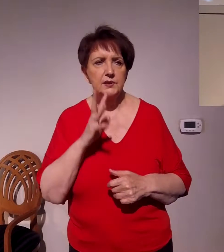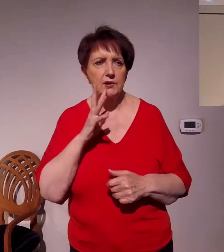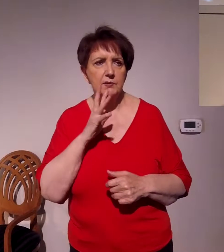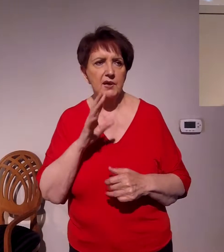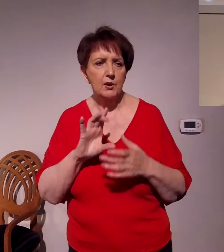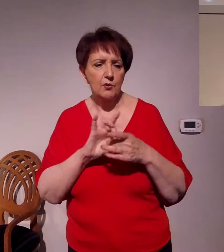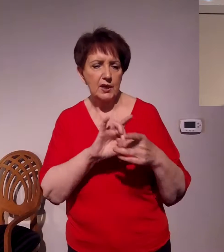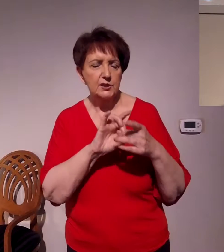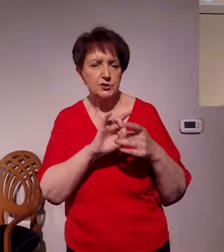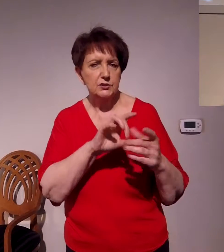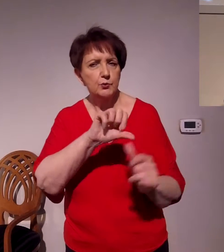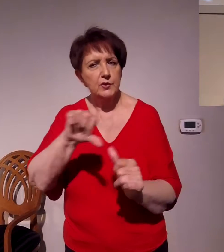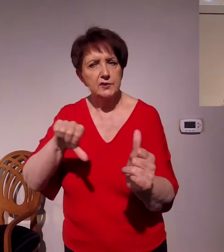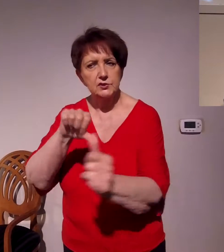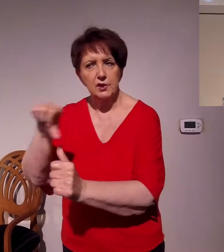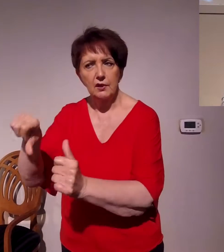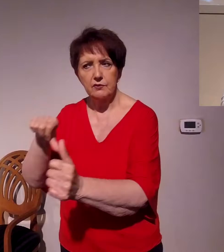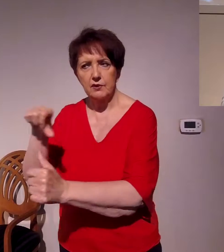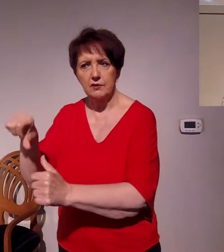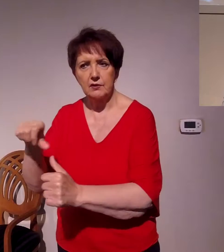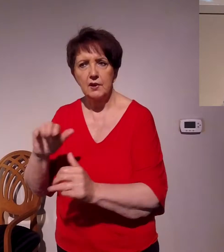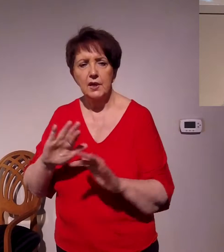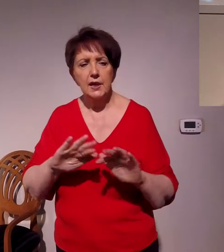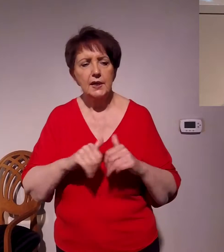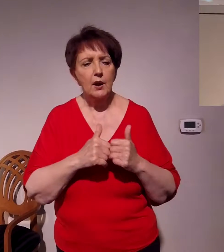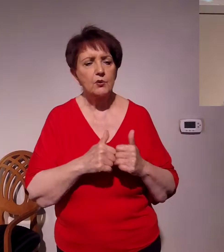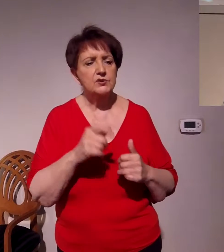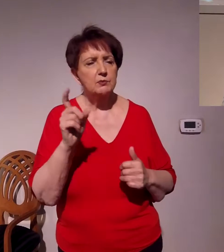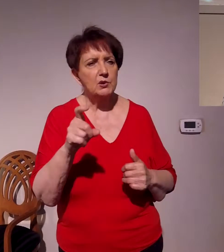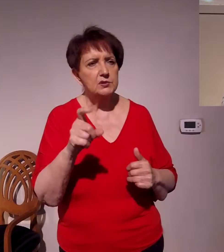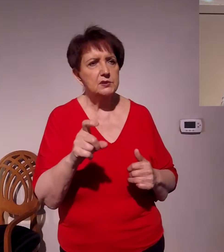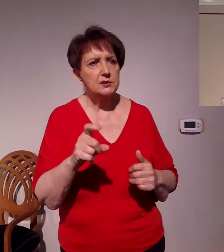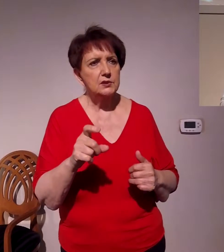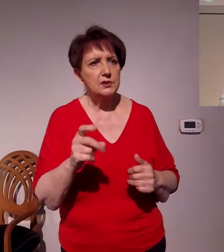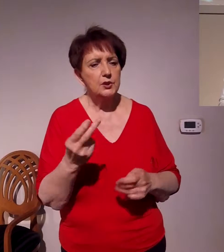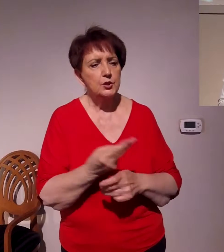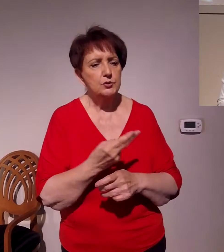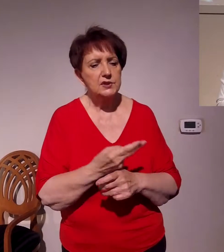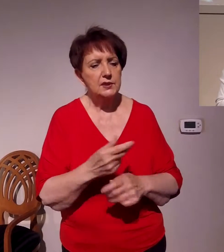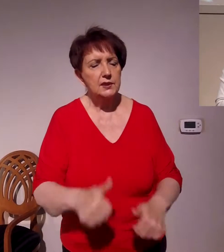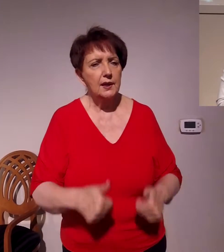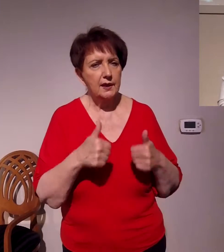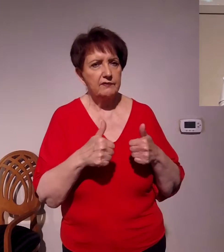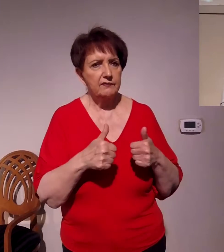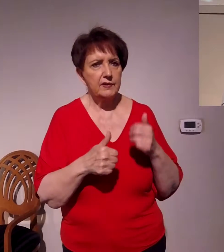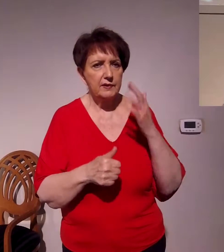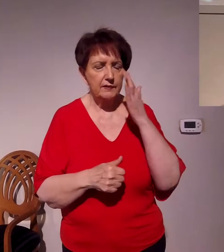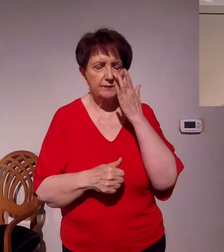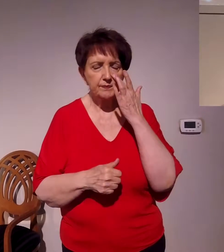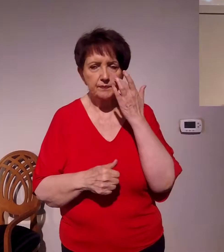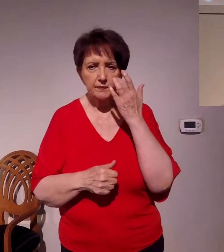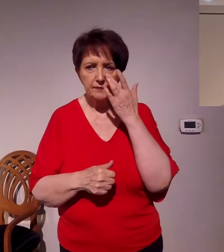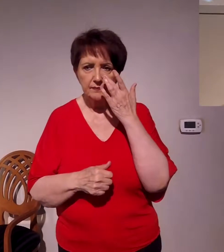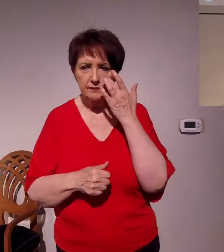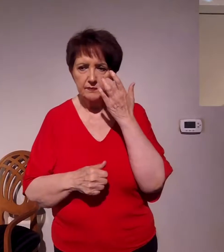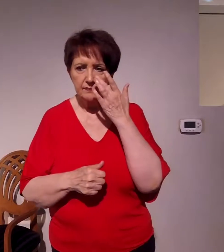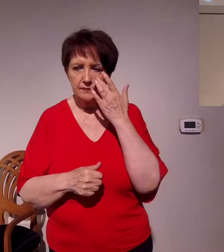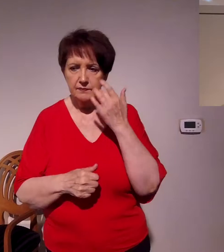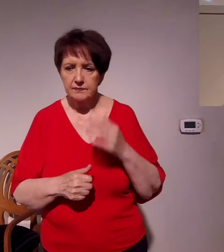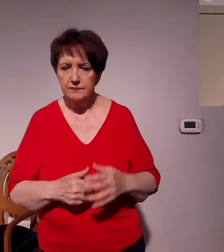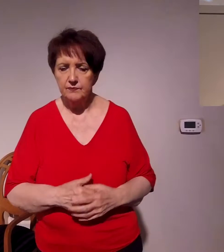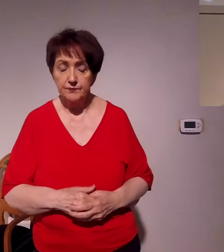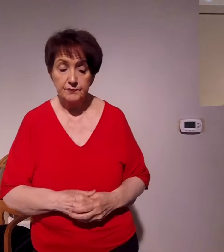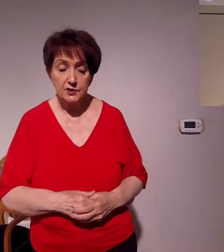another and how we are to move through this life from that perspective. So we're going